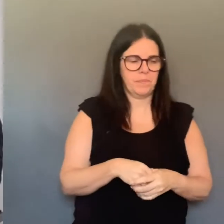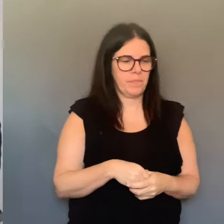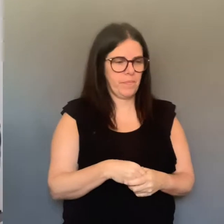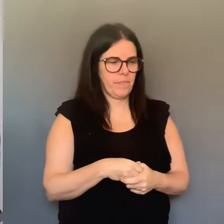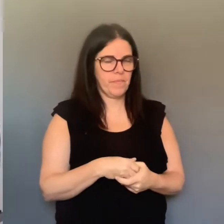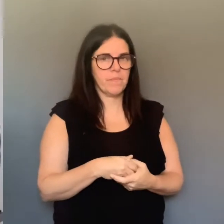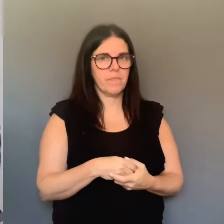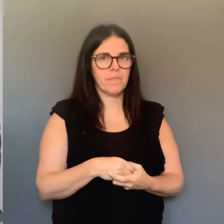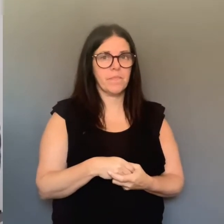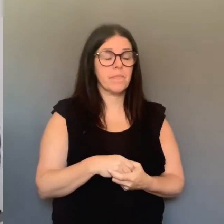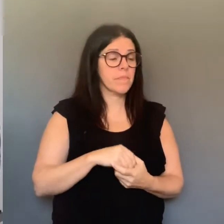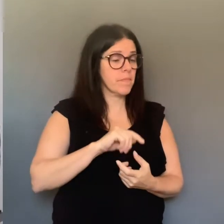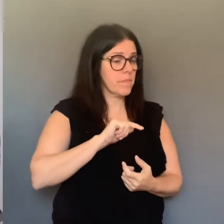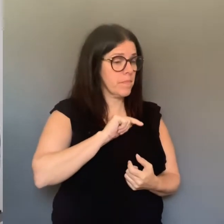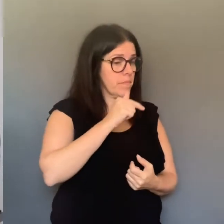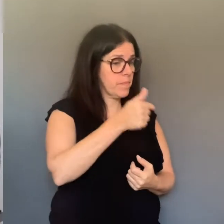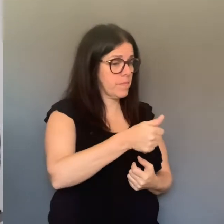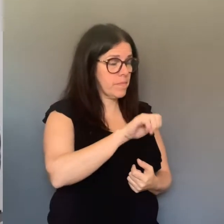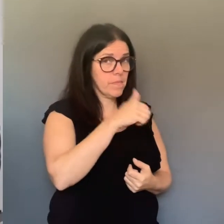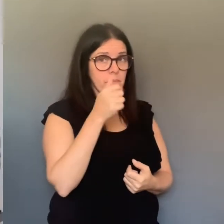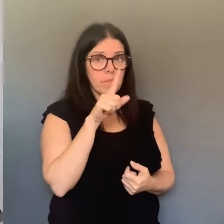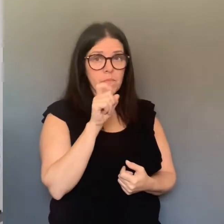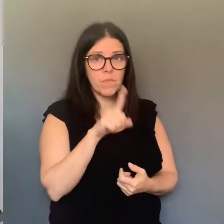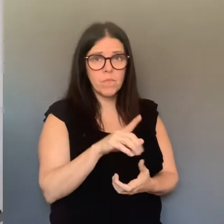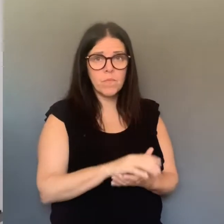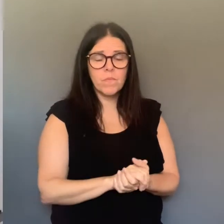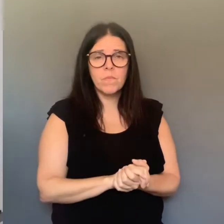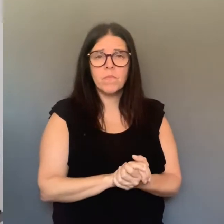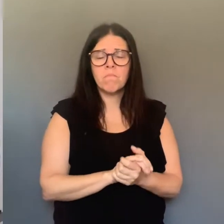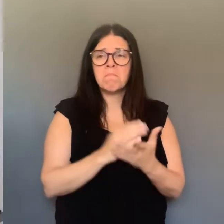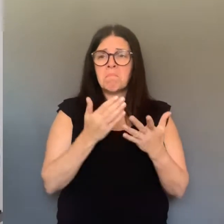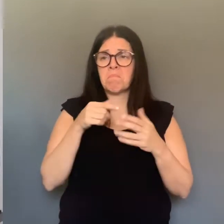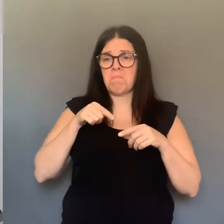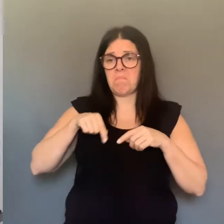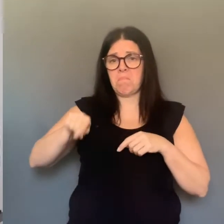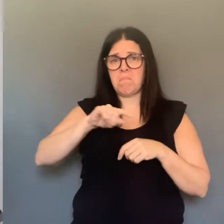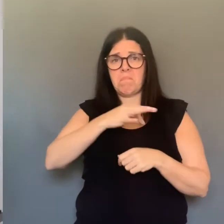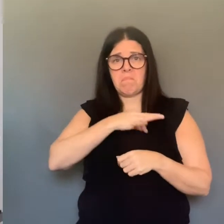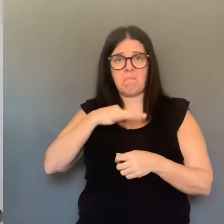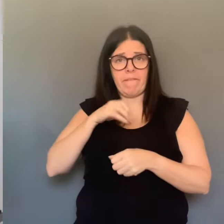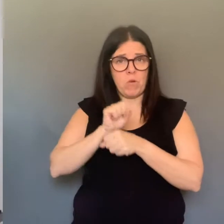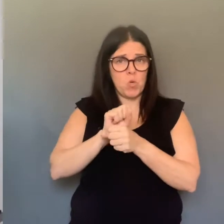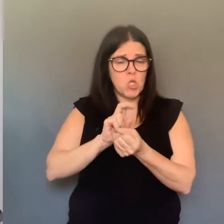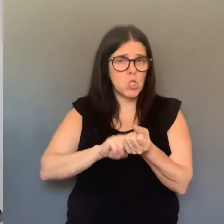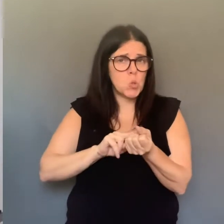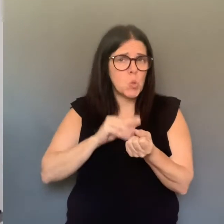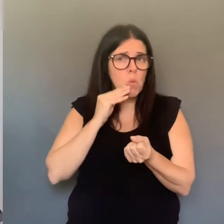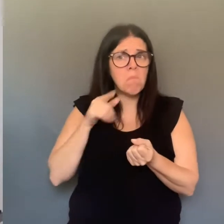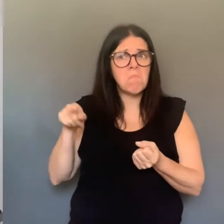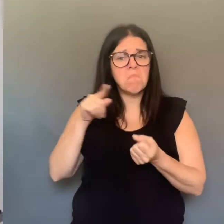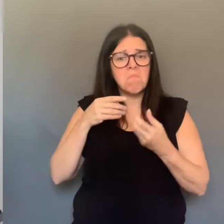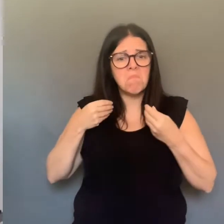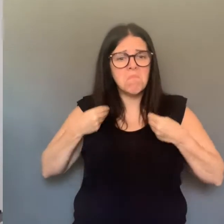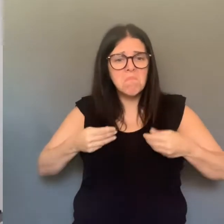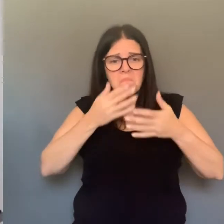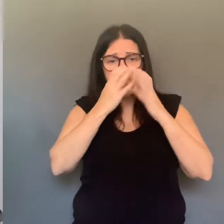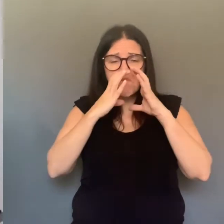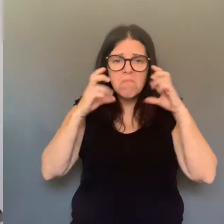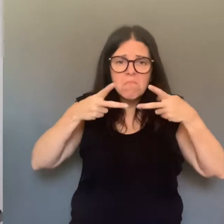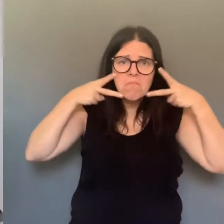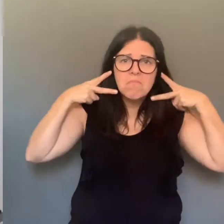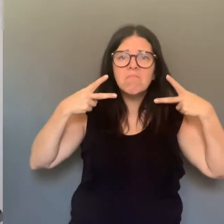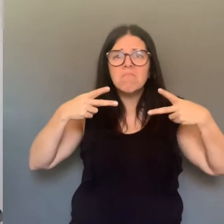Okay. Yeah, BTV? I don't know what workers are wearing, but I know there's a concern within the workforce among the PSWs.